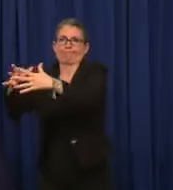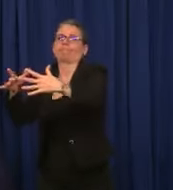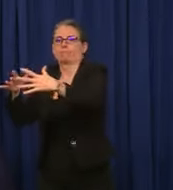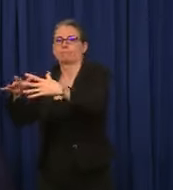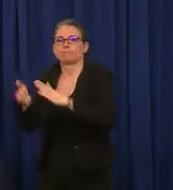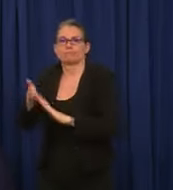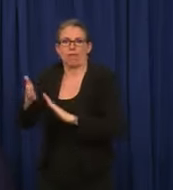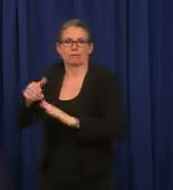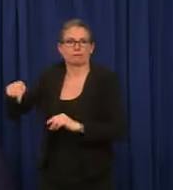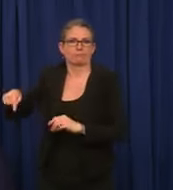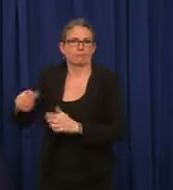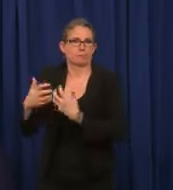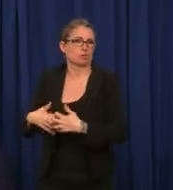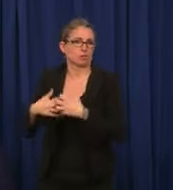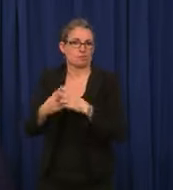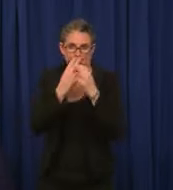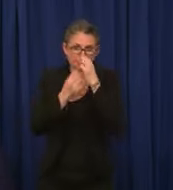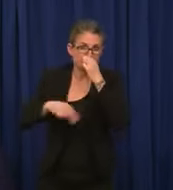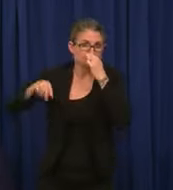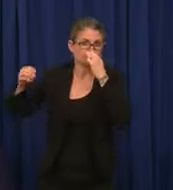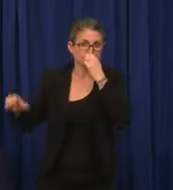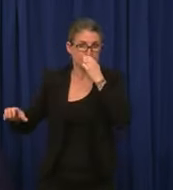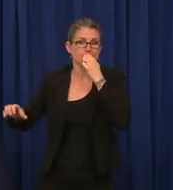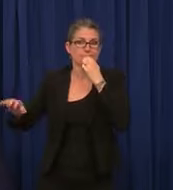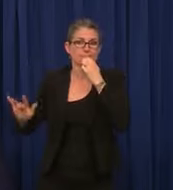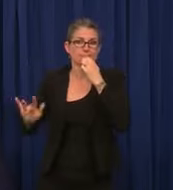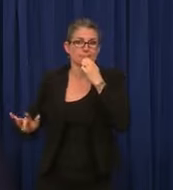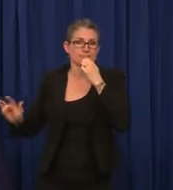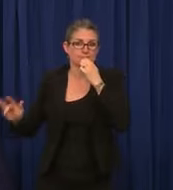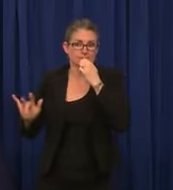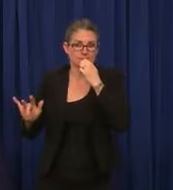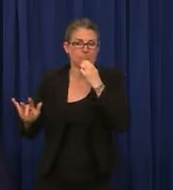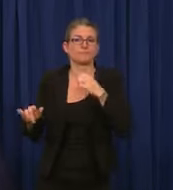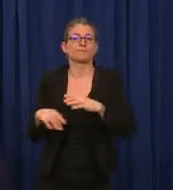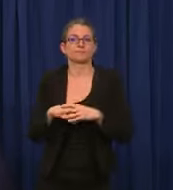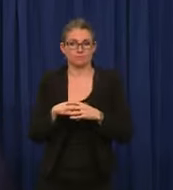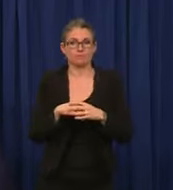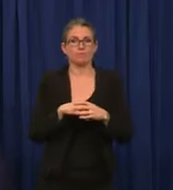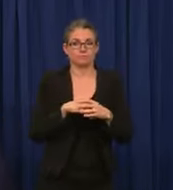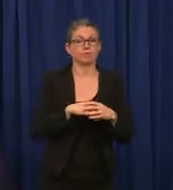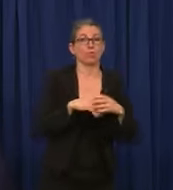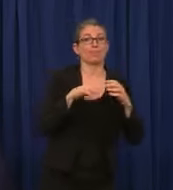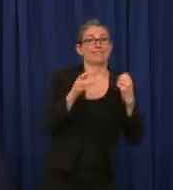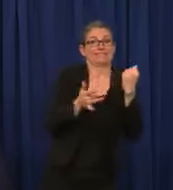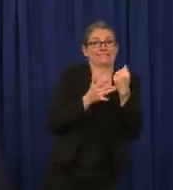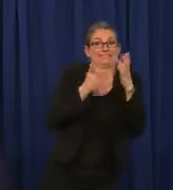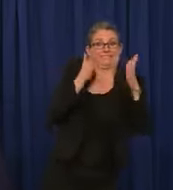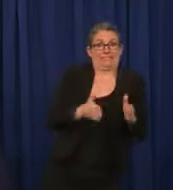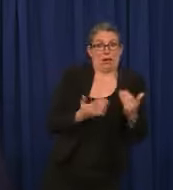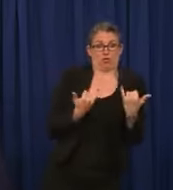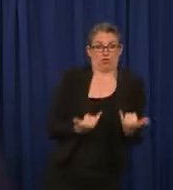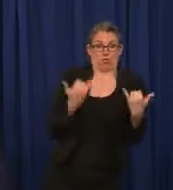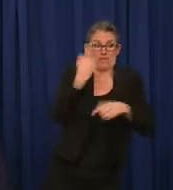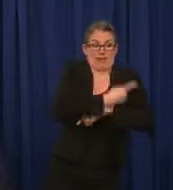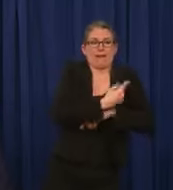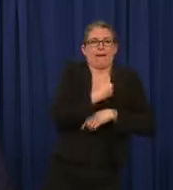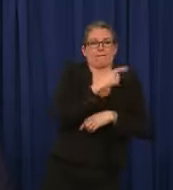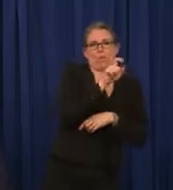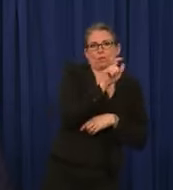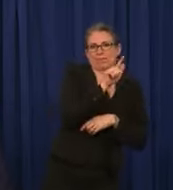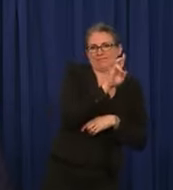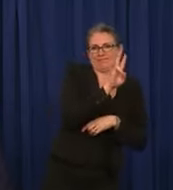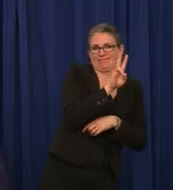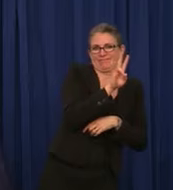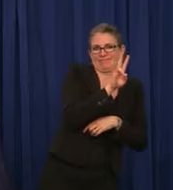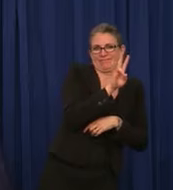valuable assets and respiratory technicians, that number standing at 127 today. Now, we do our, as